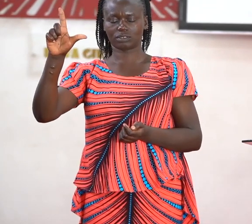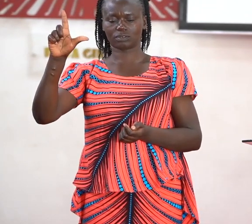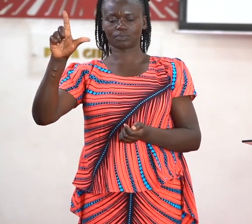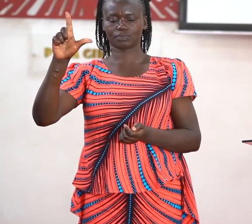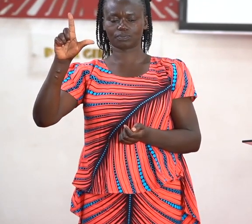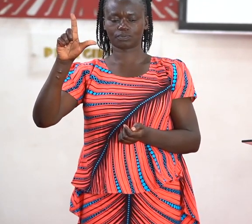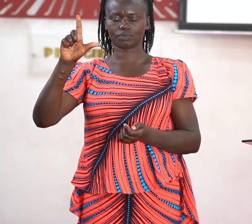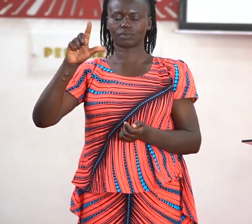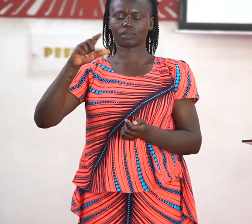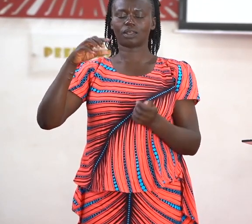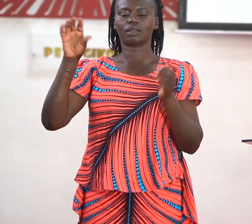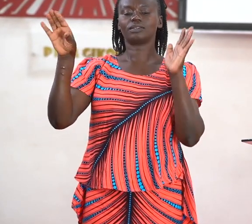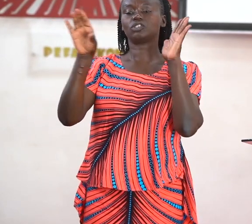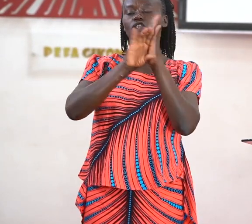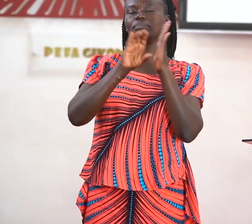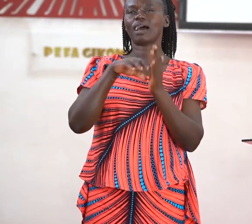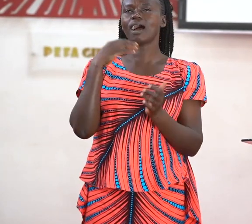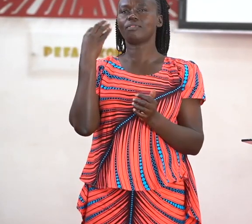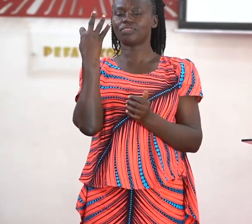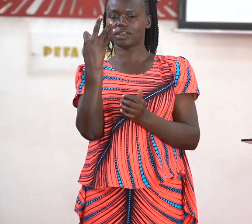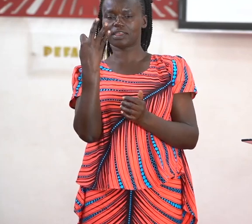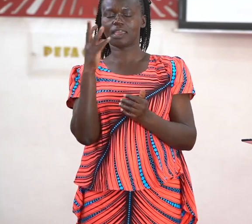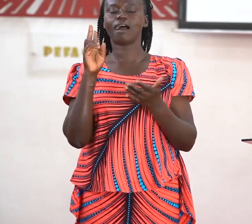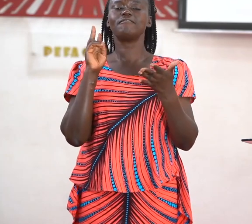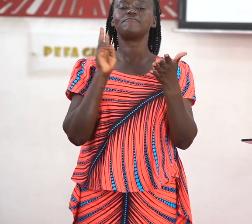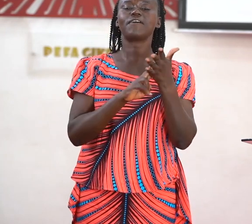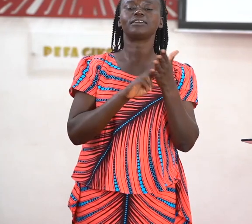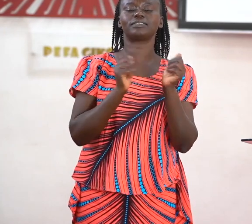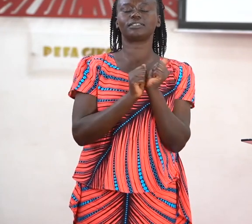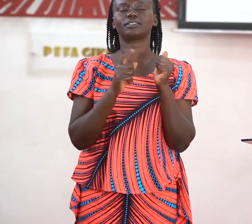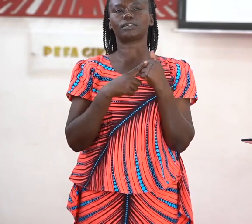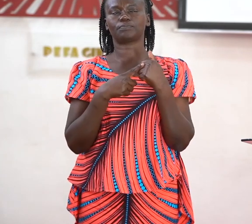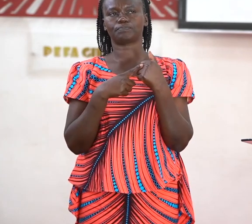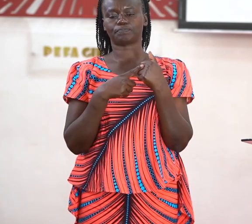In the book of Colossians, chapter 3 and verse 16.